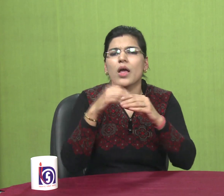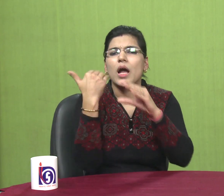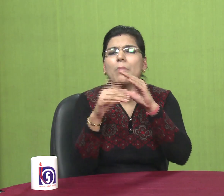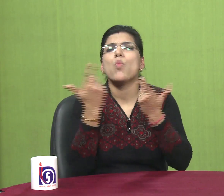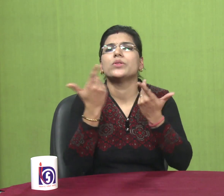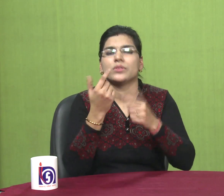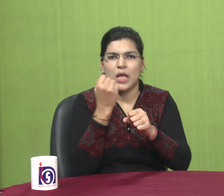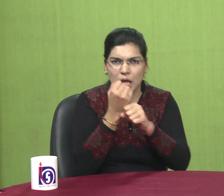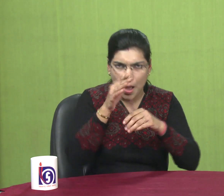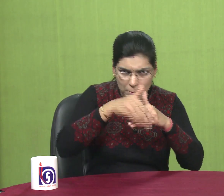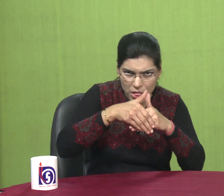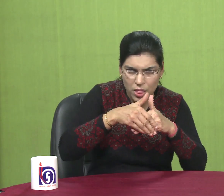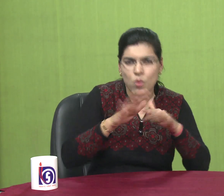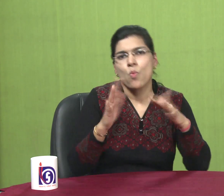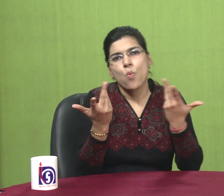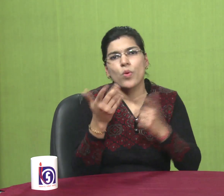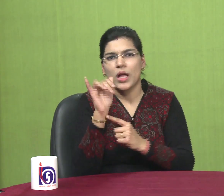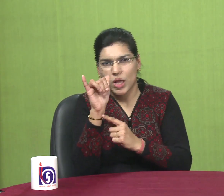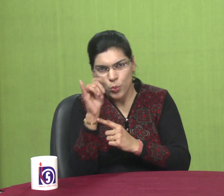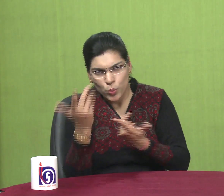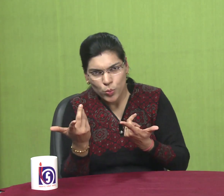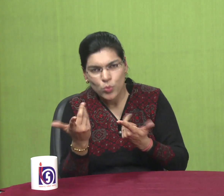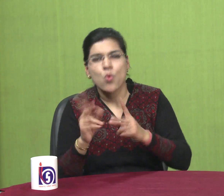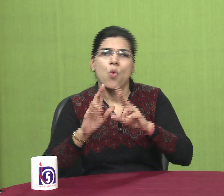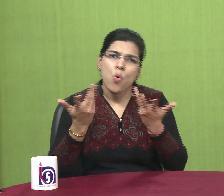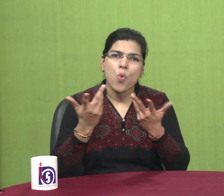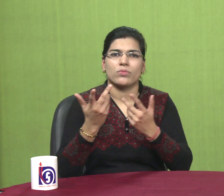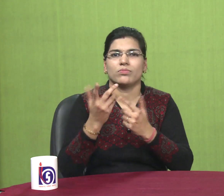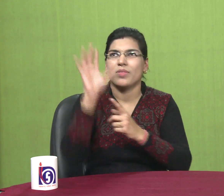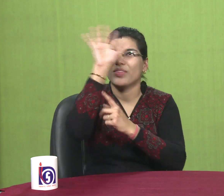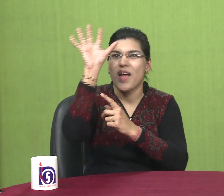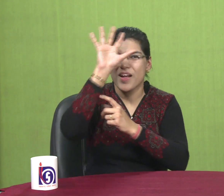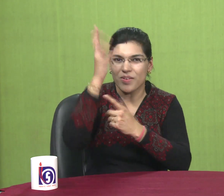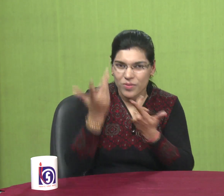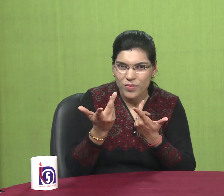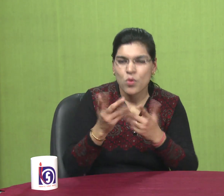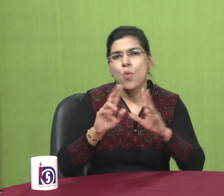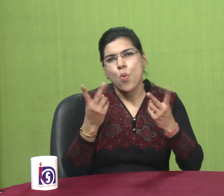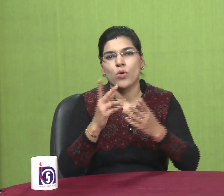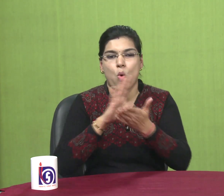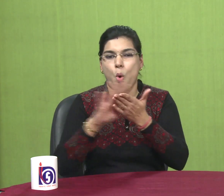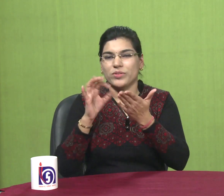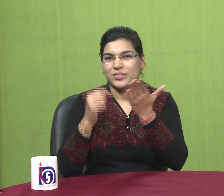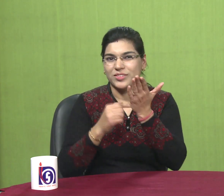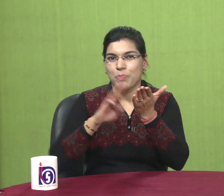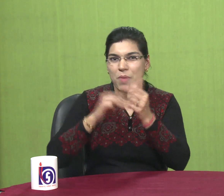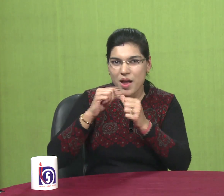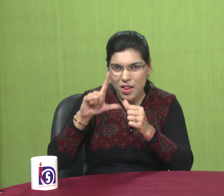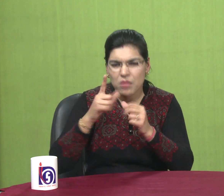Sharma. That refers to the recept's mailbox. Then there is a sign that is